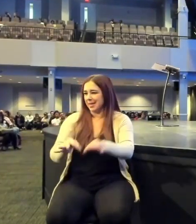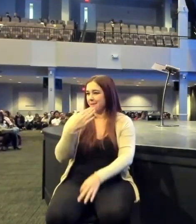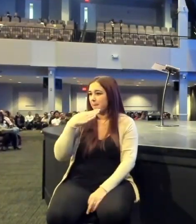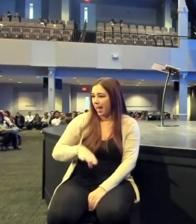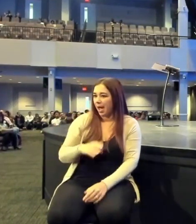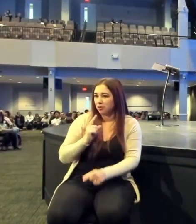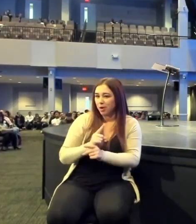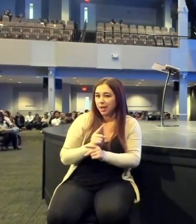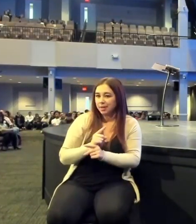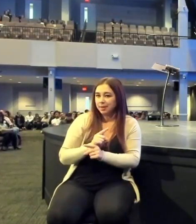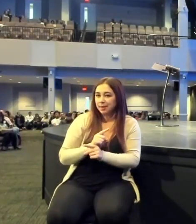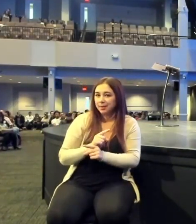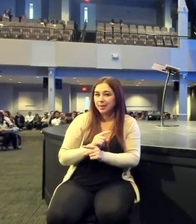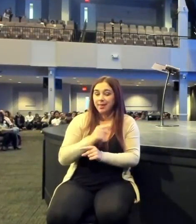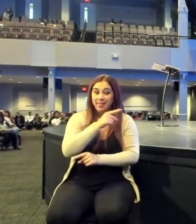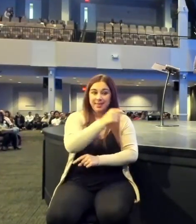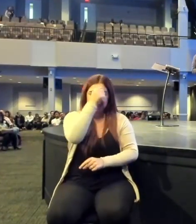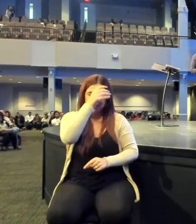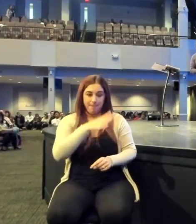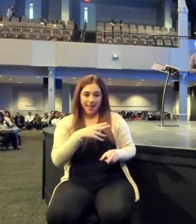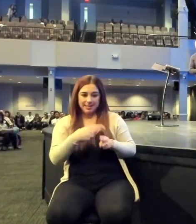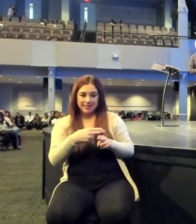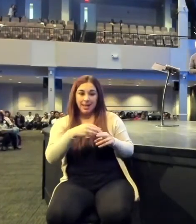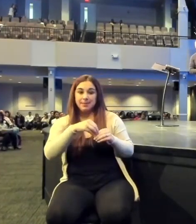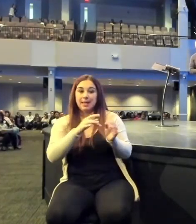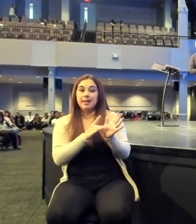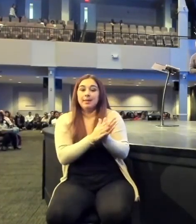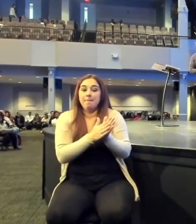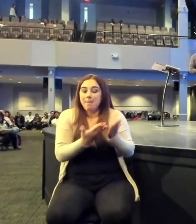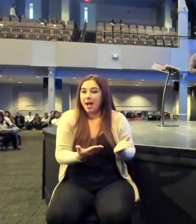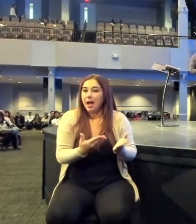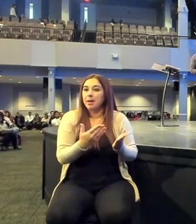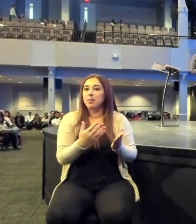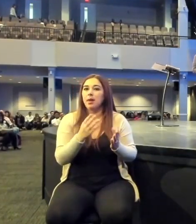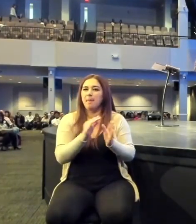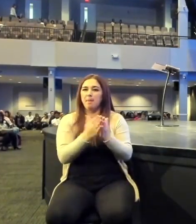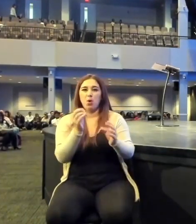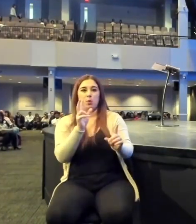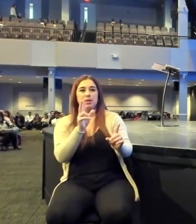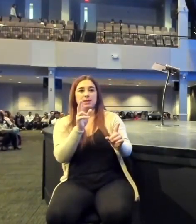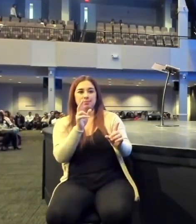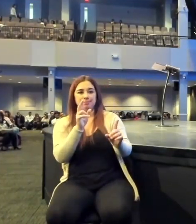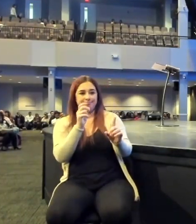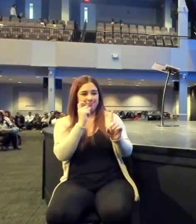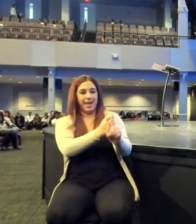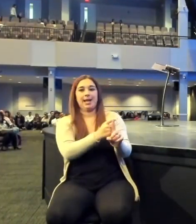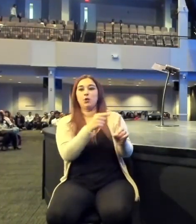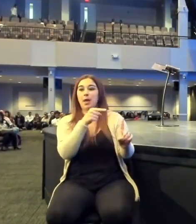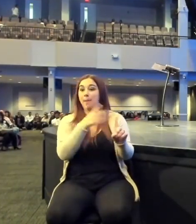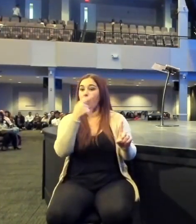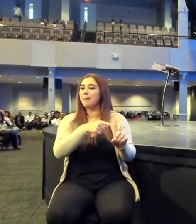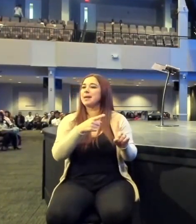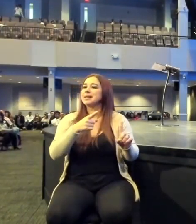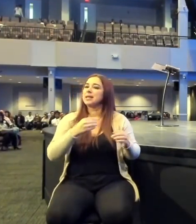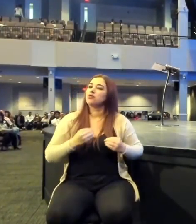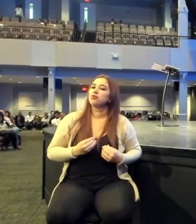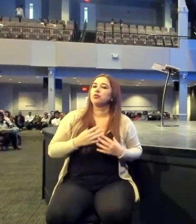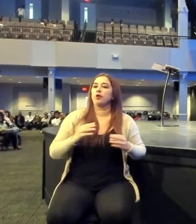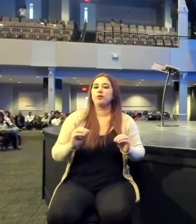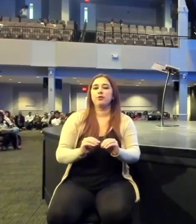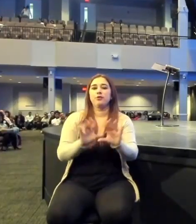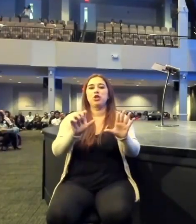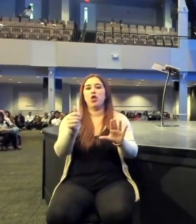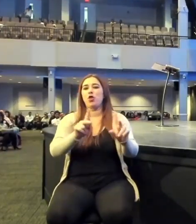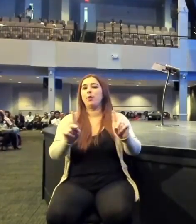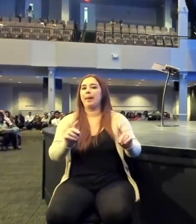did? Okay. This man's name ended up in the Bible and a book was dedicated to him because of what? Because he was a refresher. He